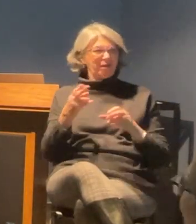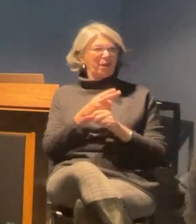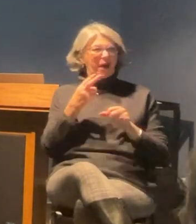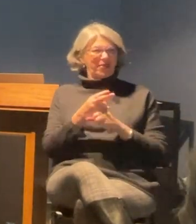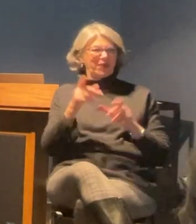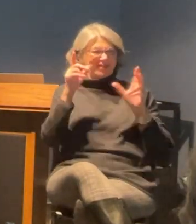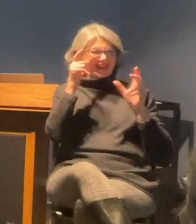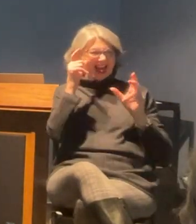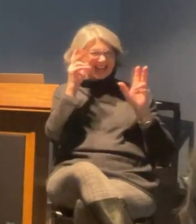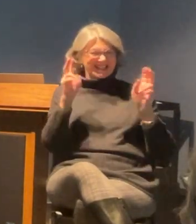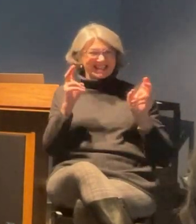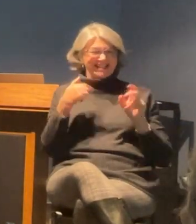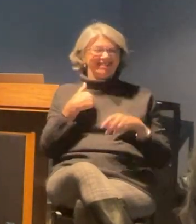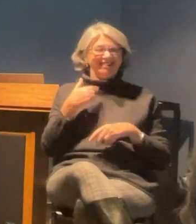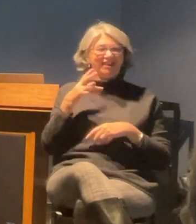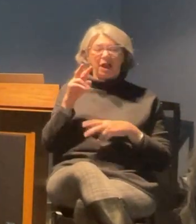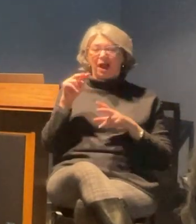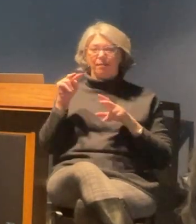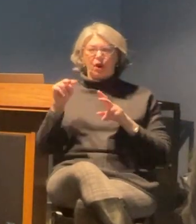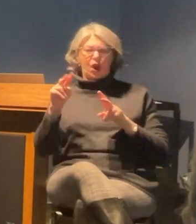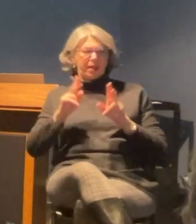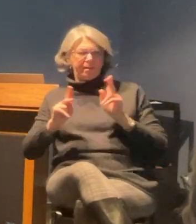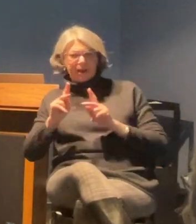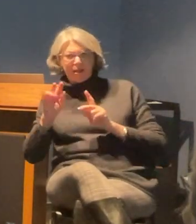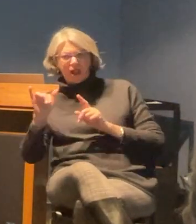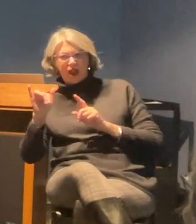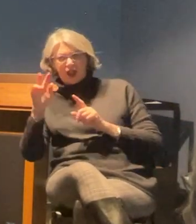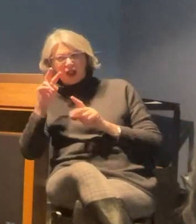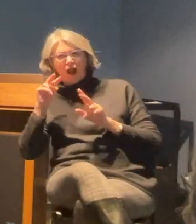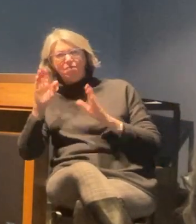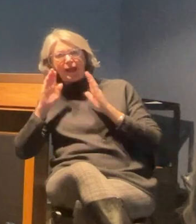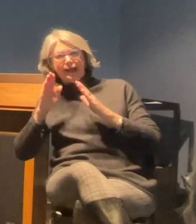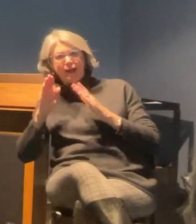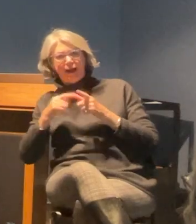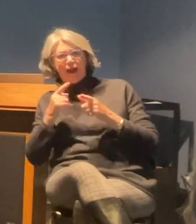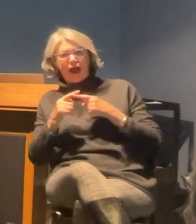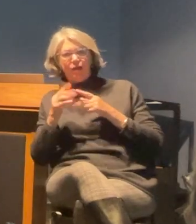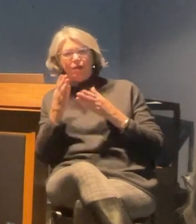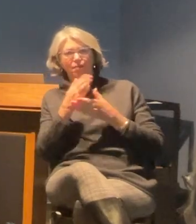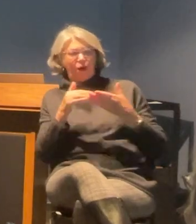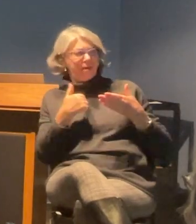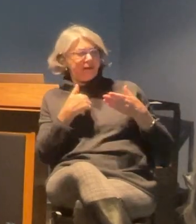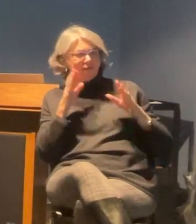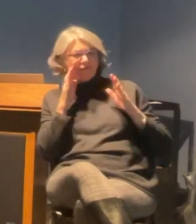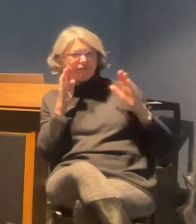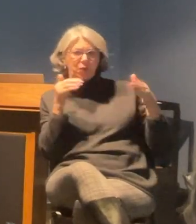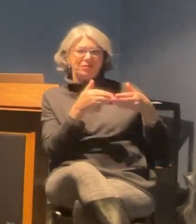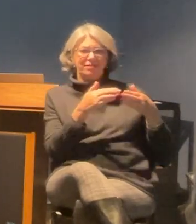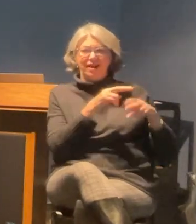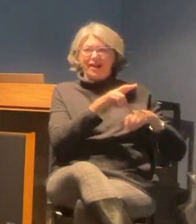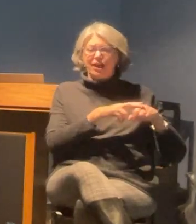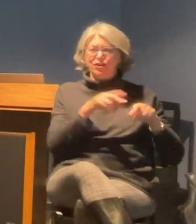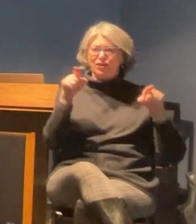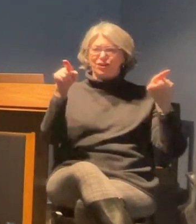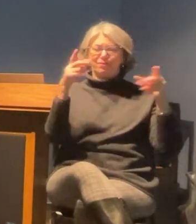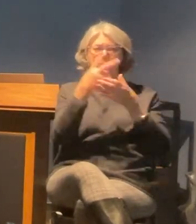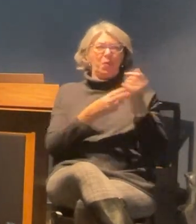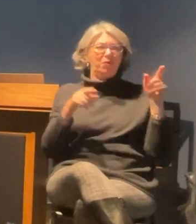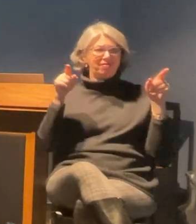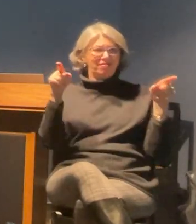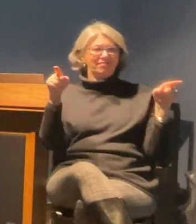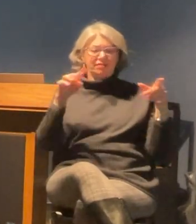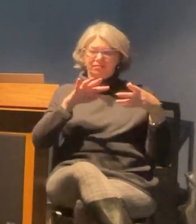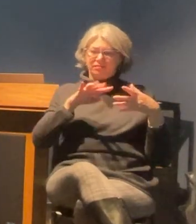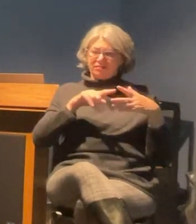I have like one eye on the people around me and the other eye is on nature. And with studying